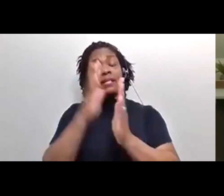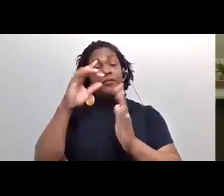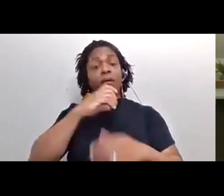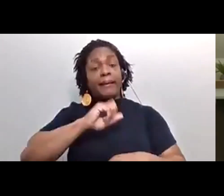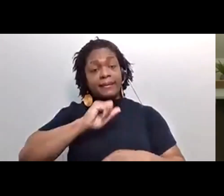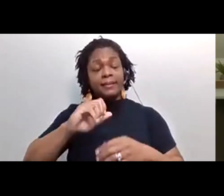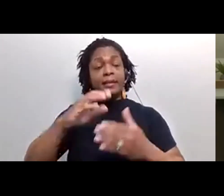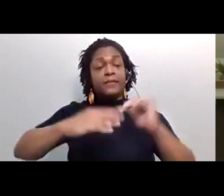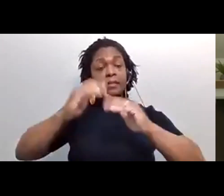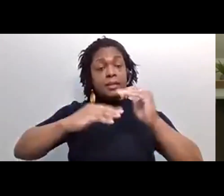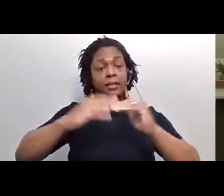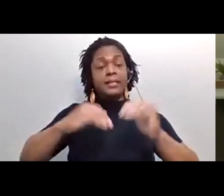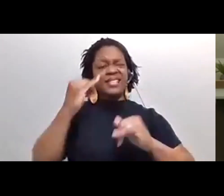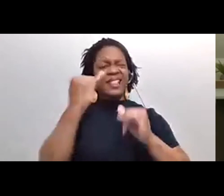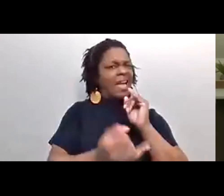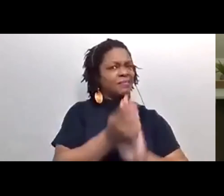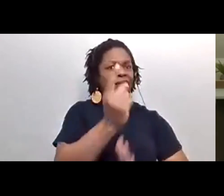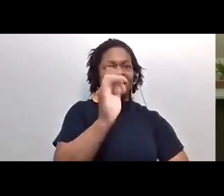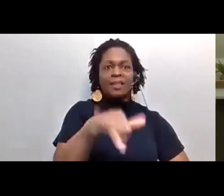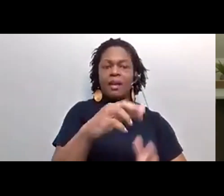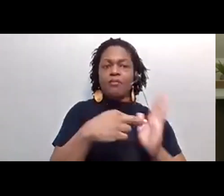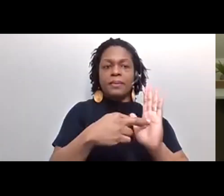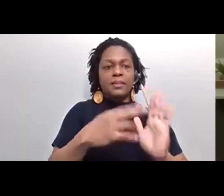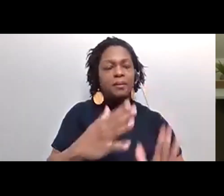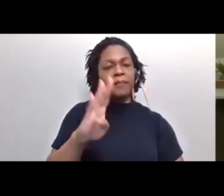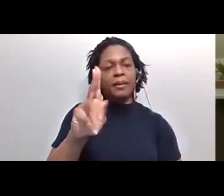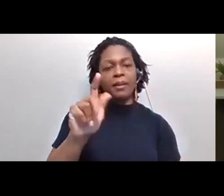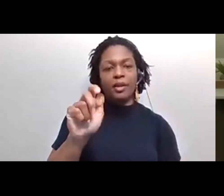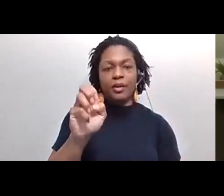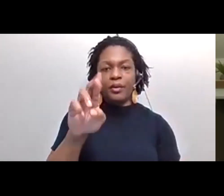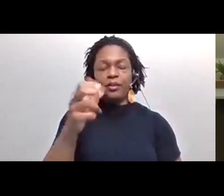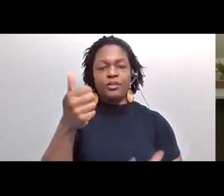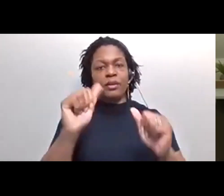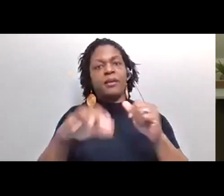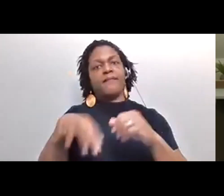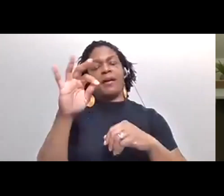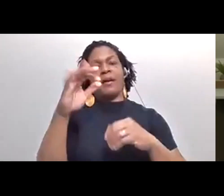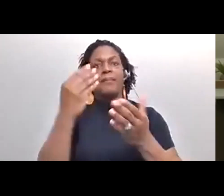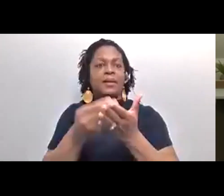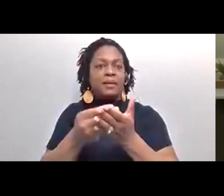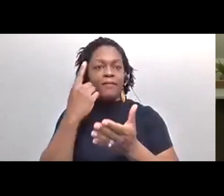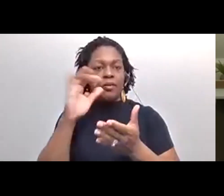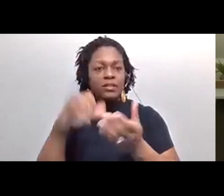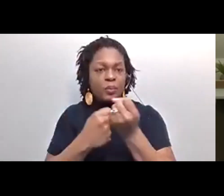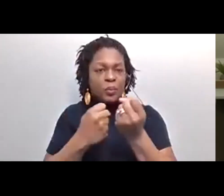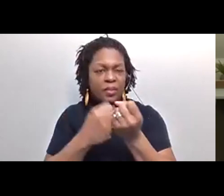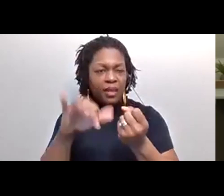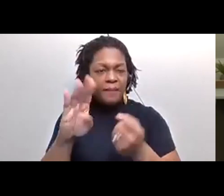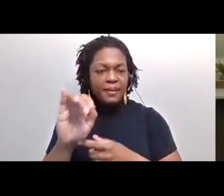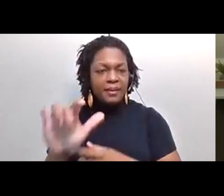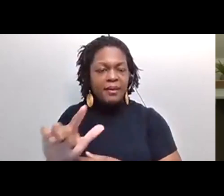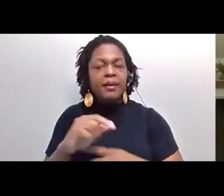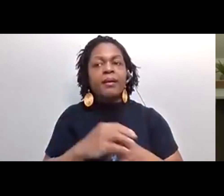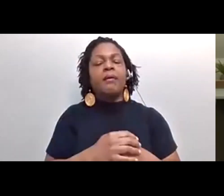Representative Butler was trying to finalize the bill, OCDD and LDH were not able to, and Medicaid in